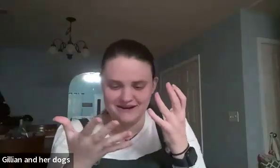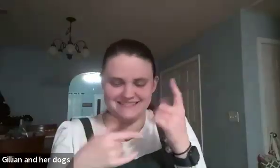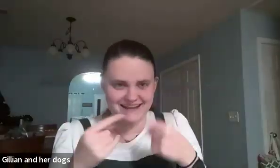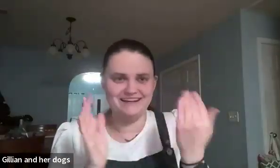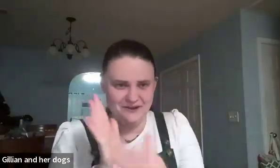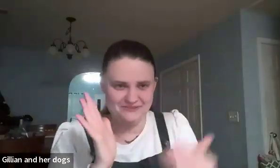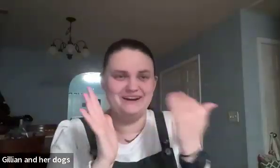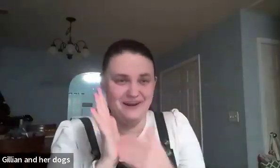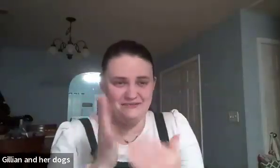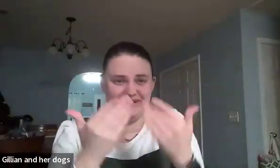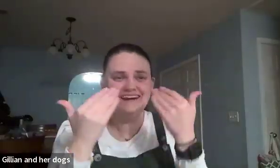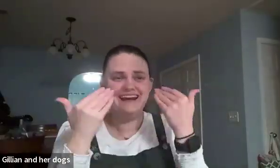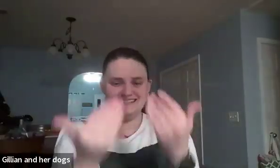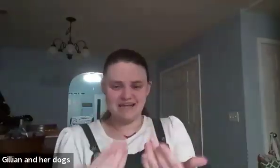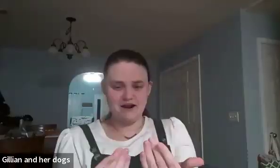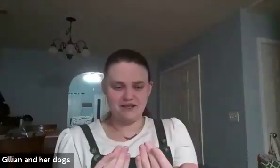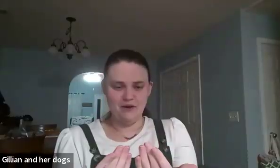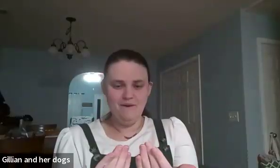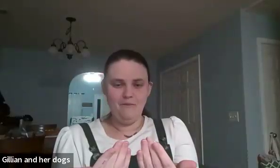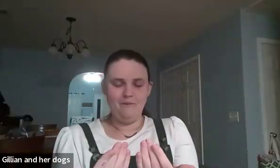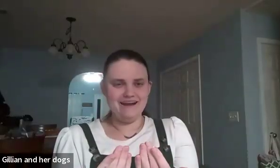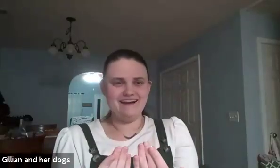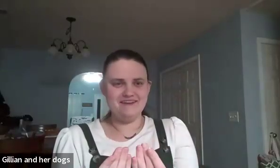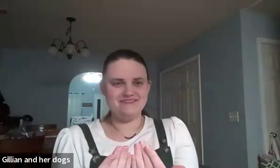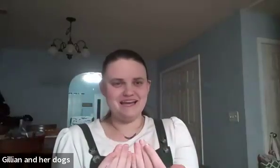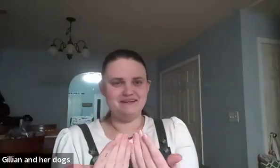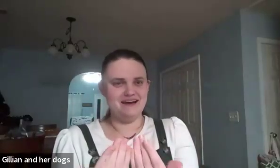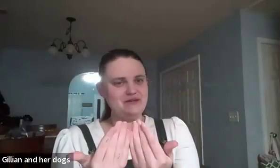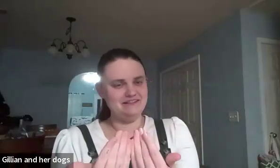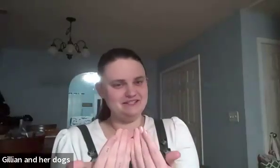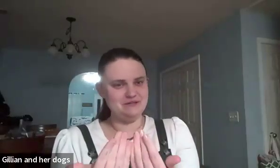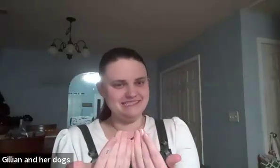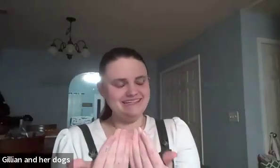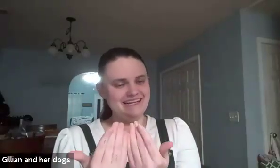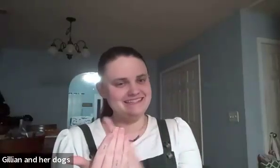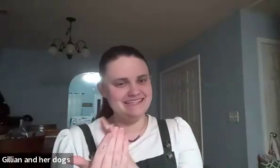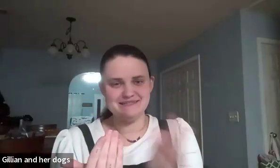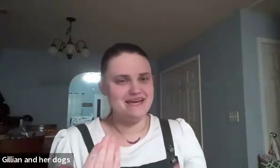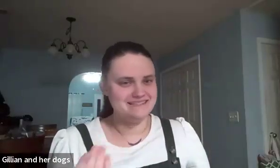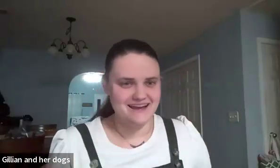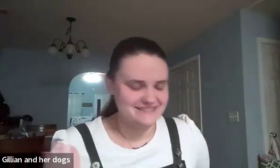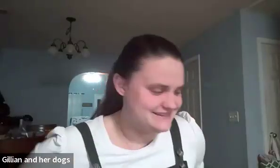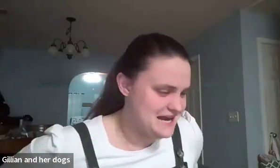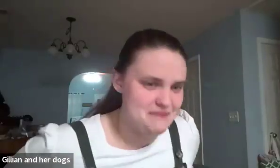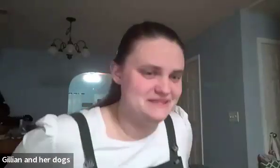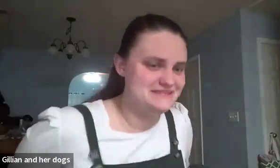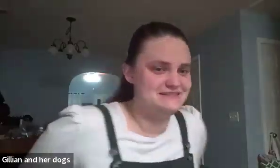and sign it over and over and stare at it and go, why do I have the sign but not the English word? It's a mess, guys. It happens.